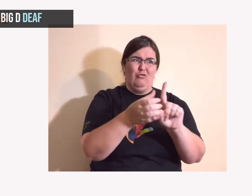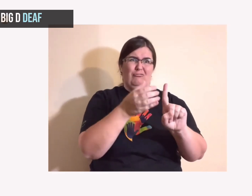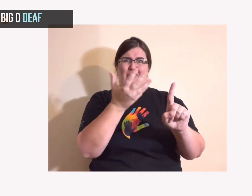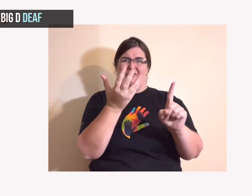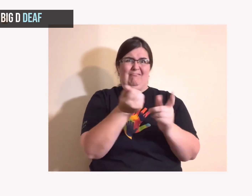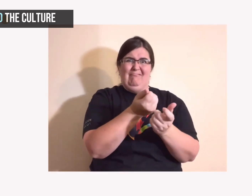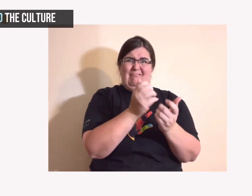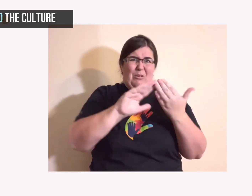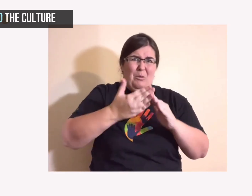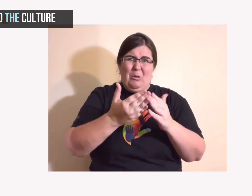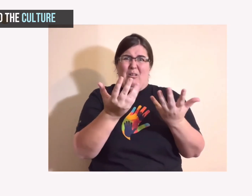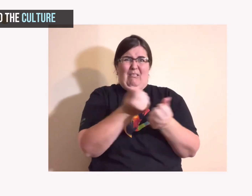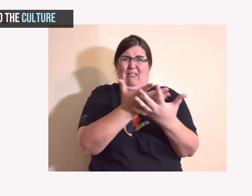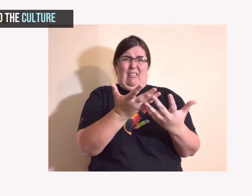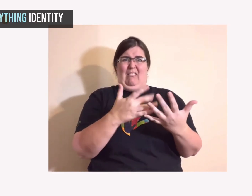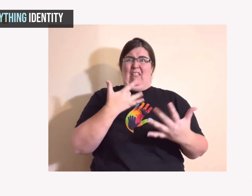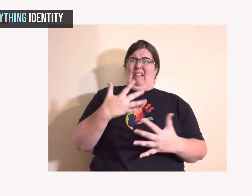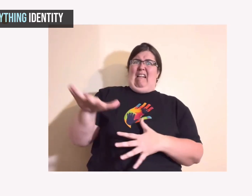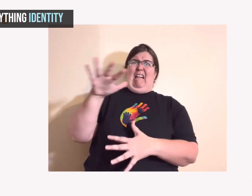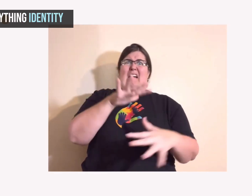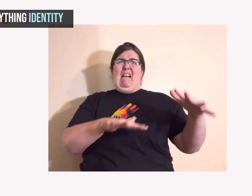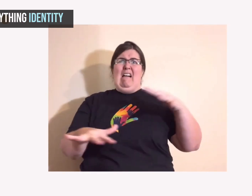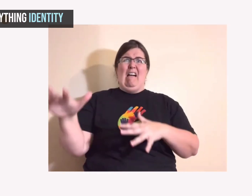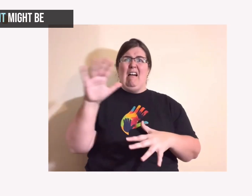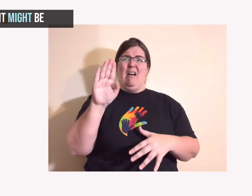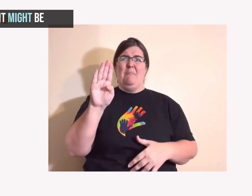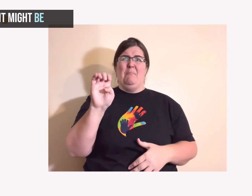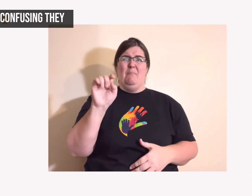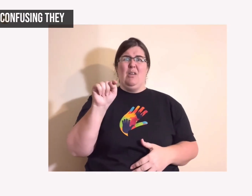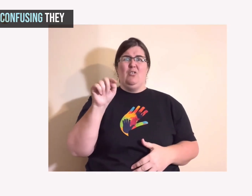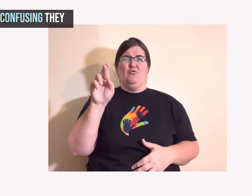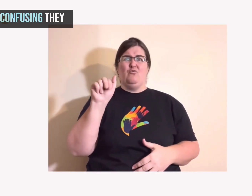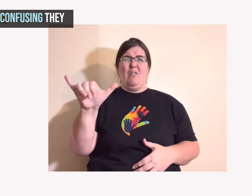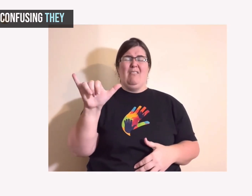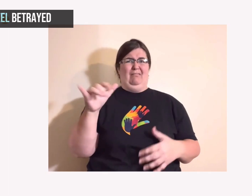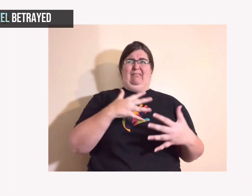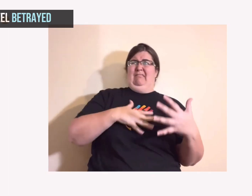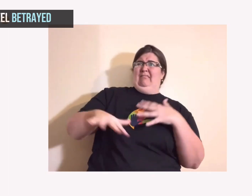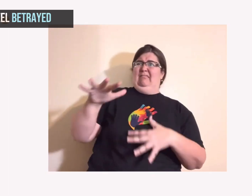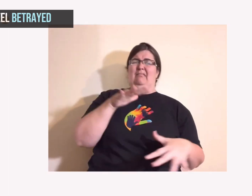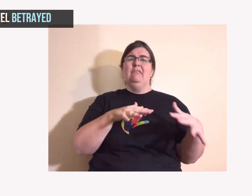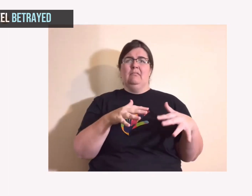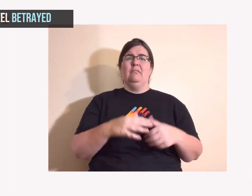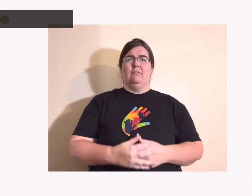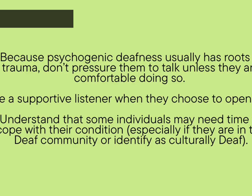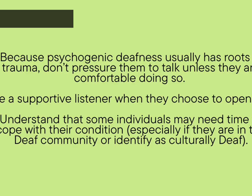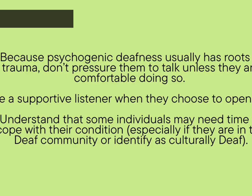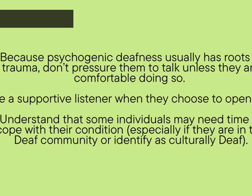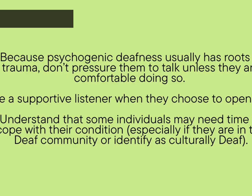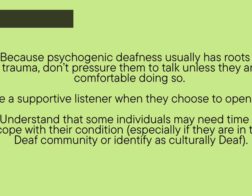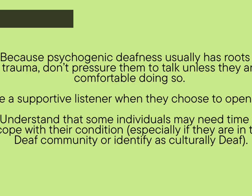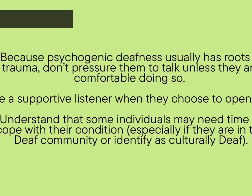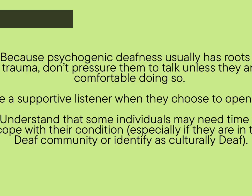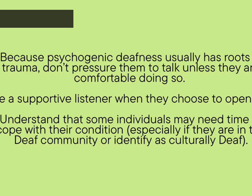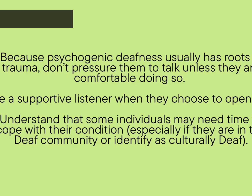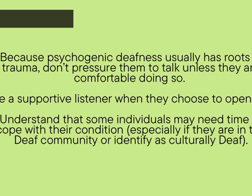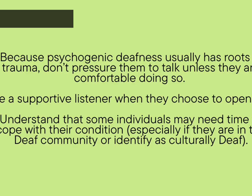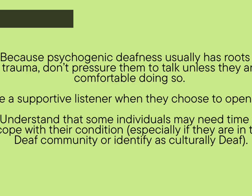deaf. The culture, everything, the identity, it might be very confusing. They feel betrayed.